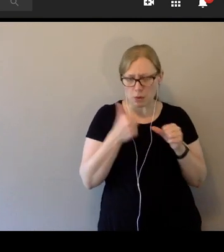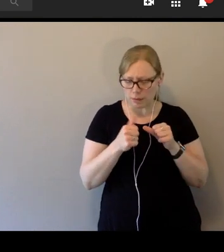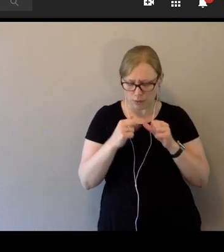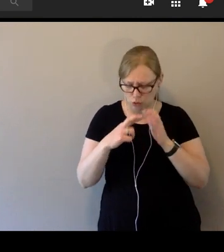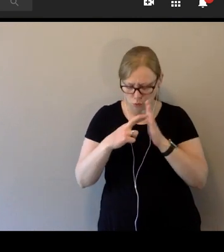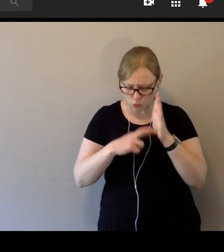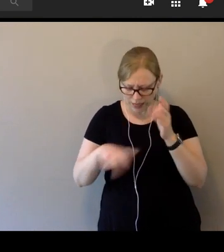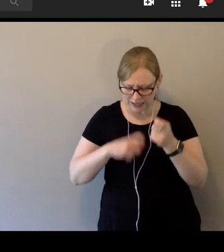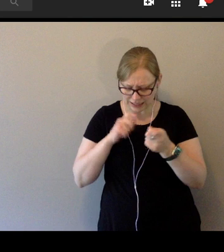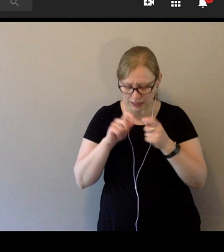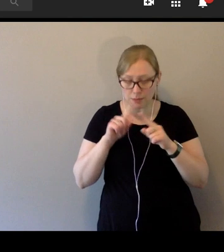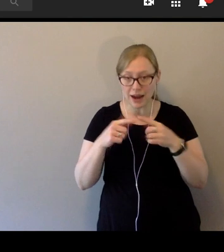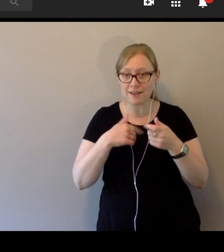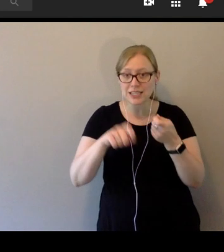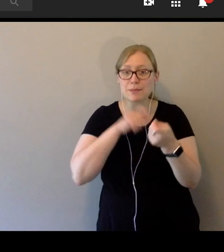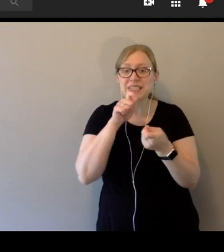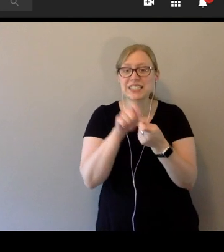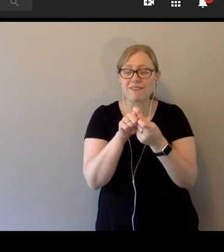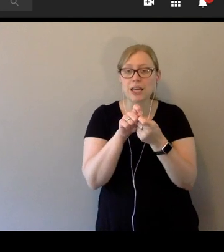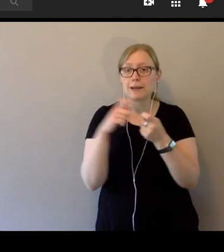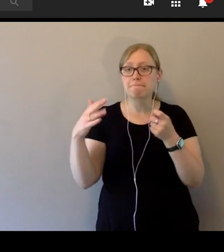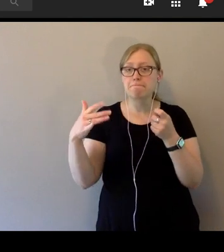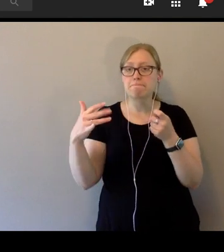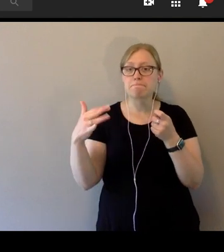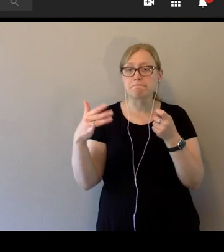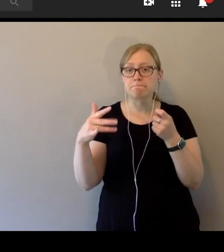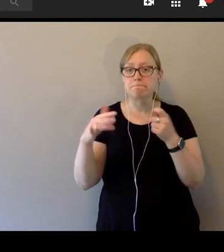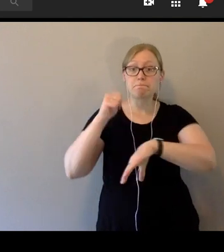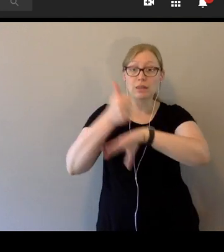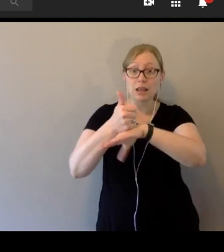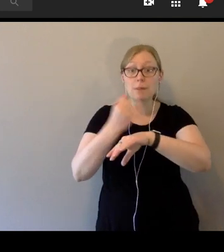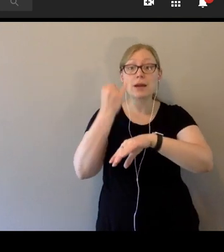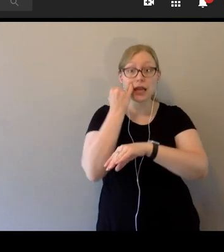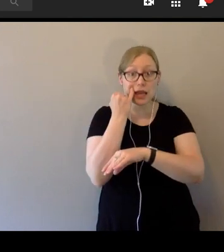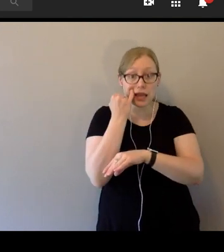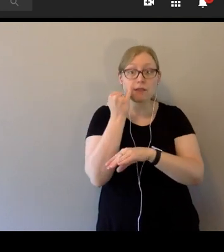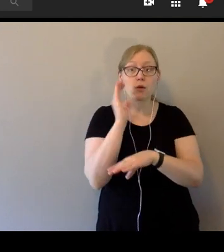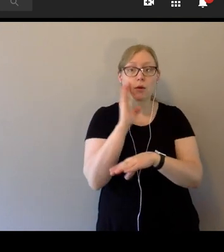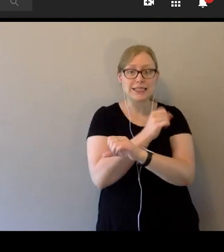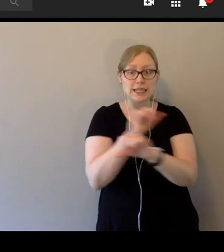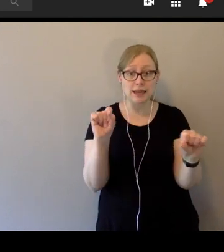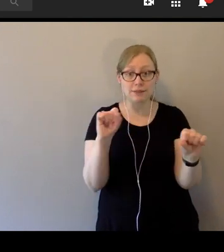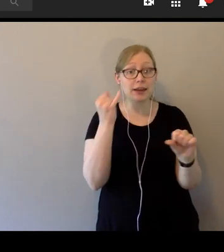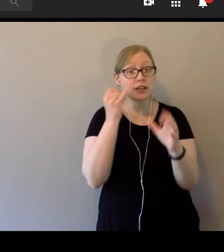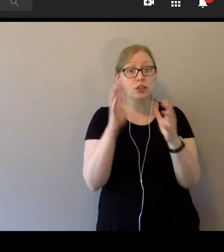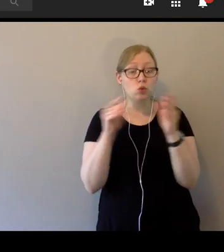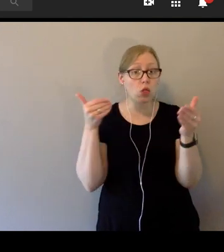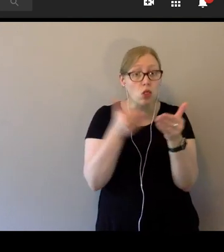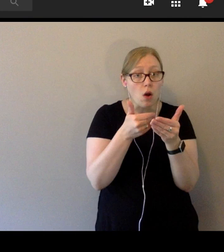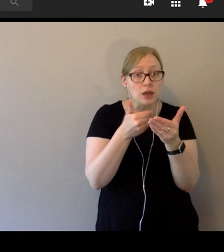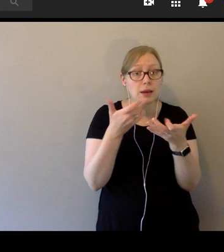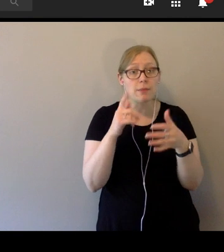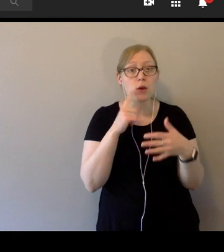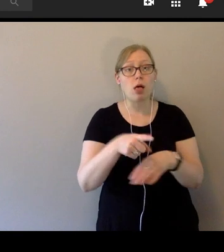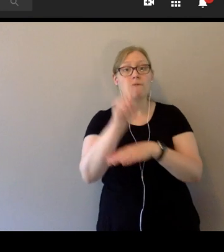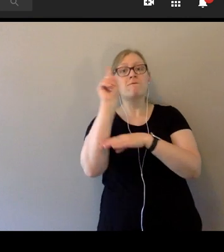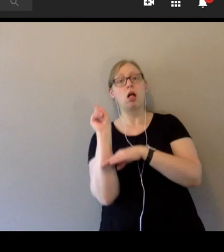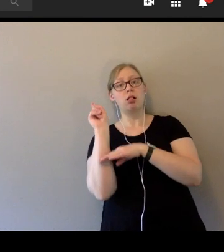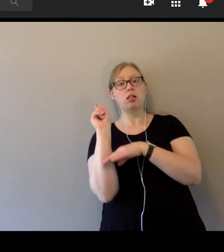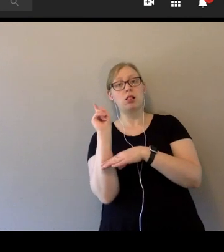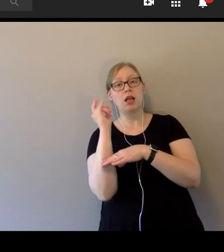there is a specific setup if it's going to be safe. If it's too close, you might fall over backwards. If it's